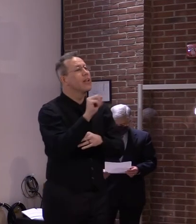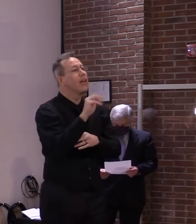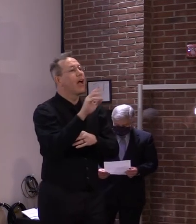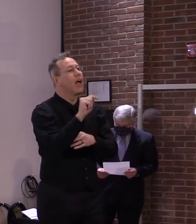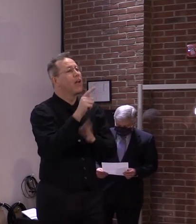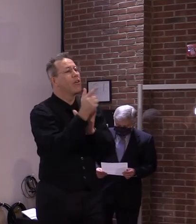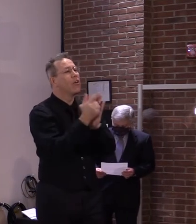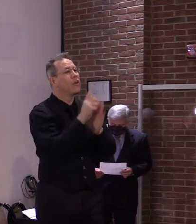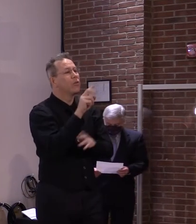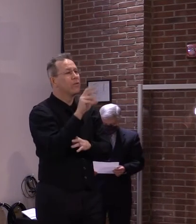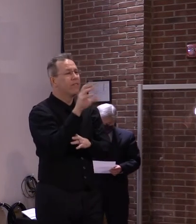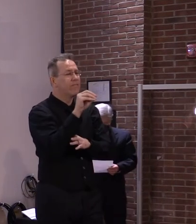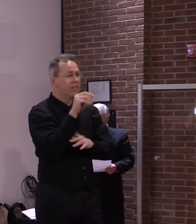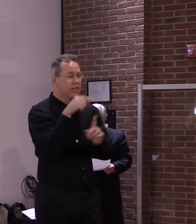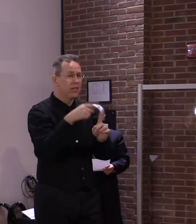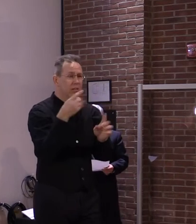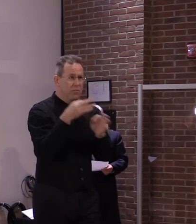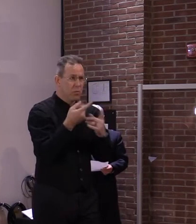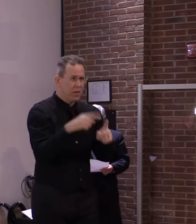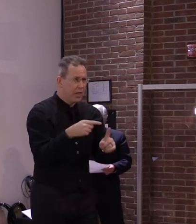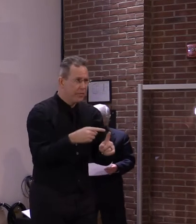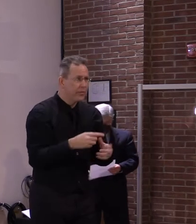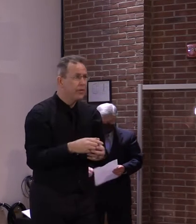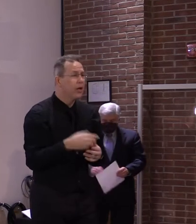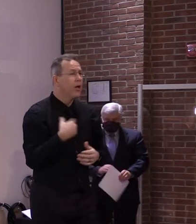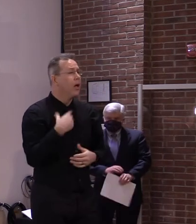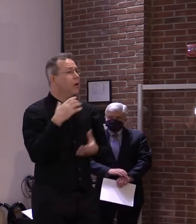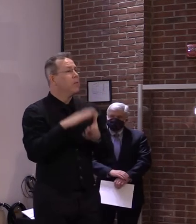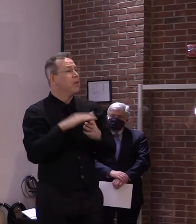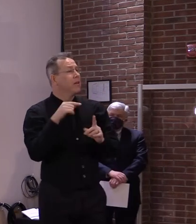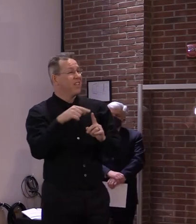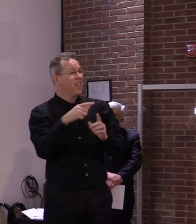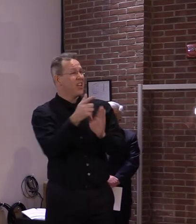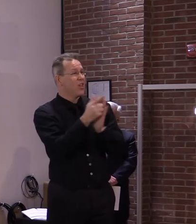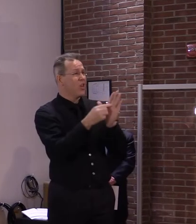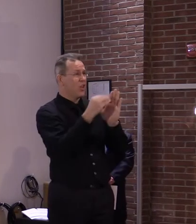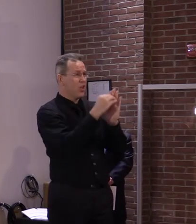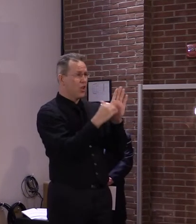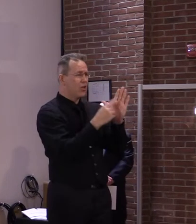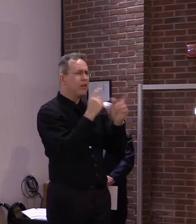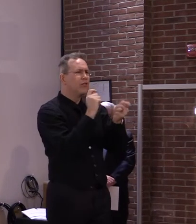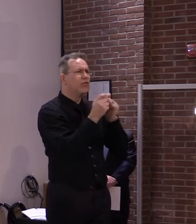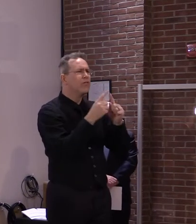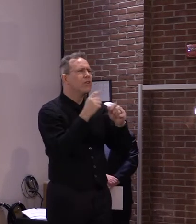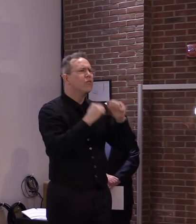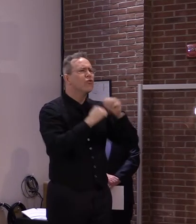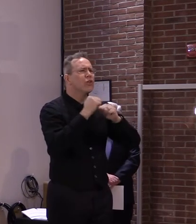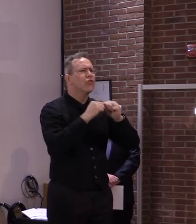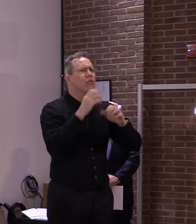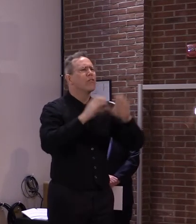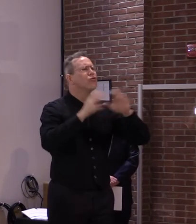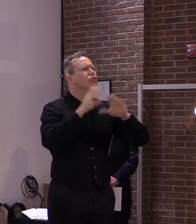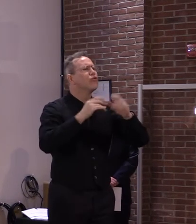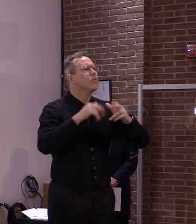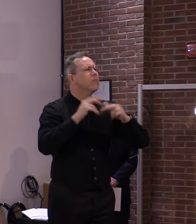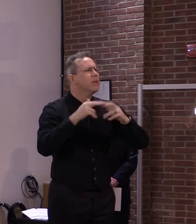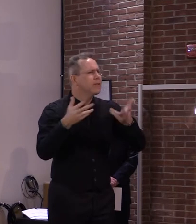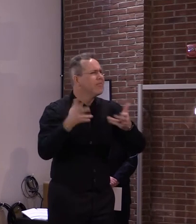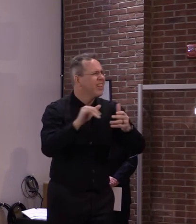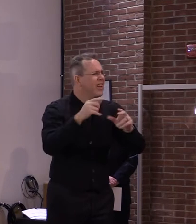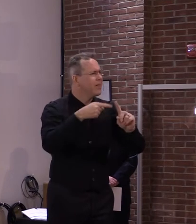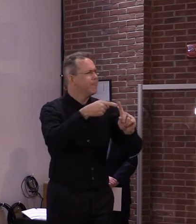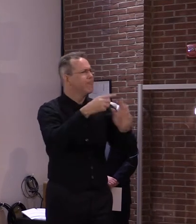ideas restructuring government is part of what i've said we would do i'm trying to find a more efficient process that gives